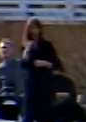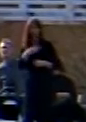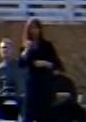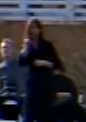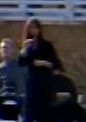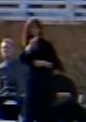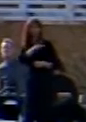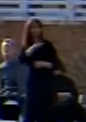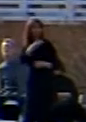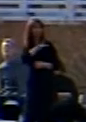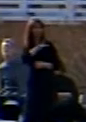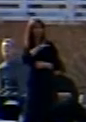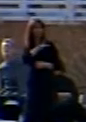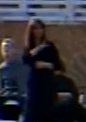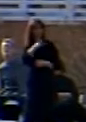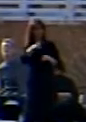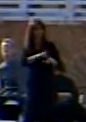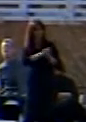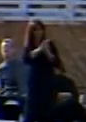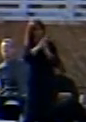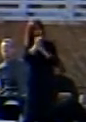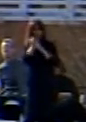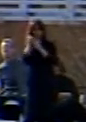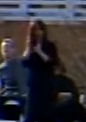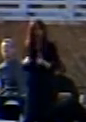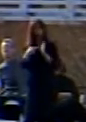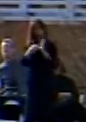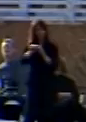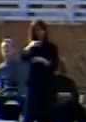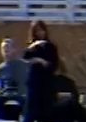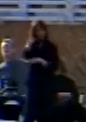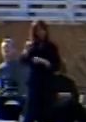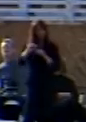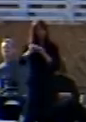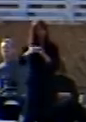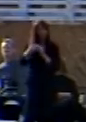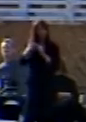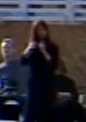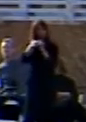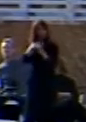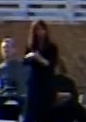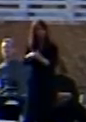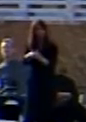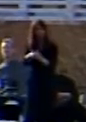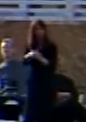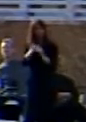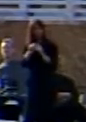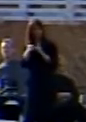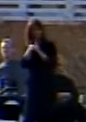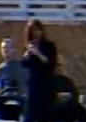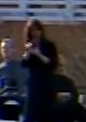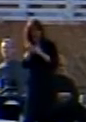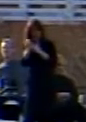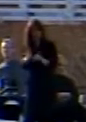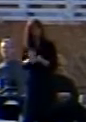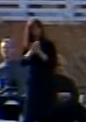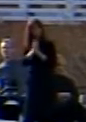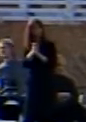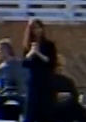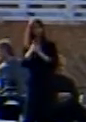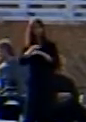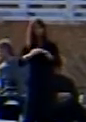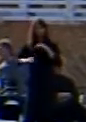and personality. When one becomes a leader, they show the way, a path for others to follow, and follow that leader to